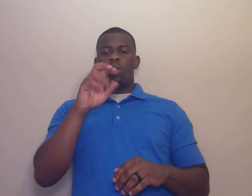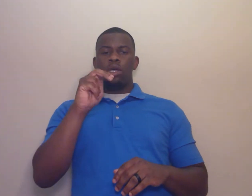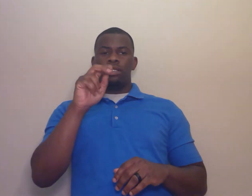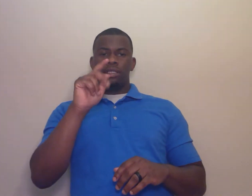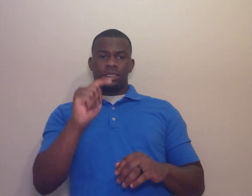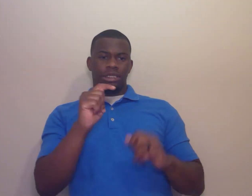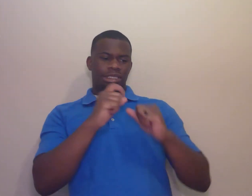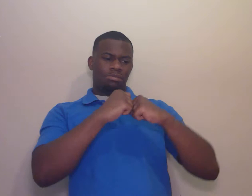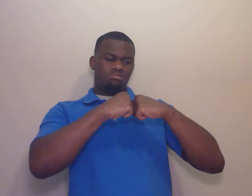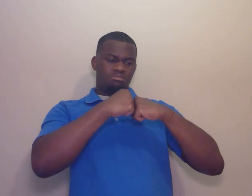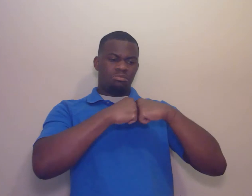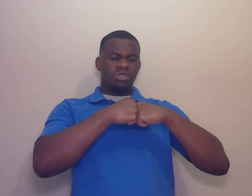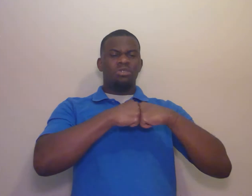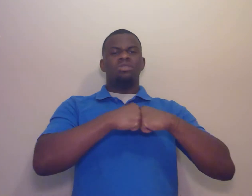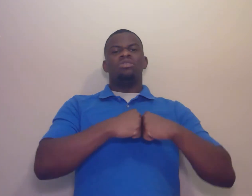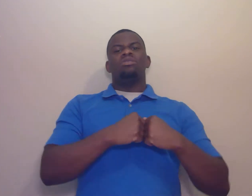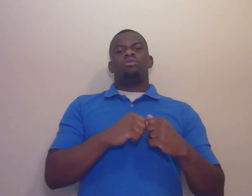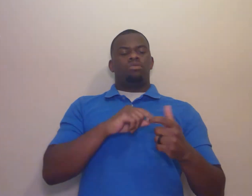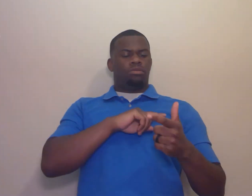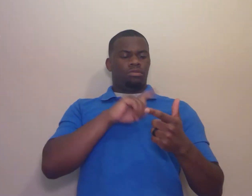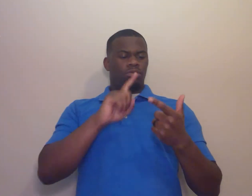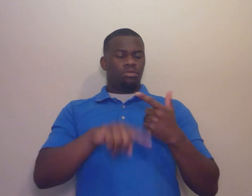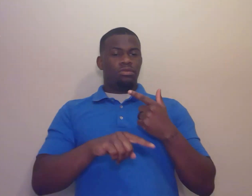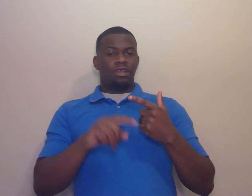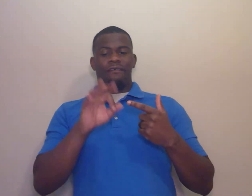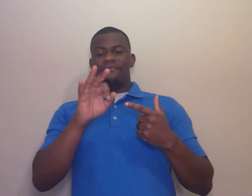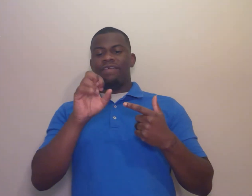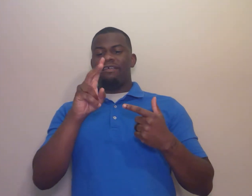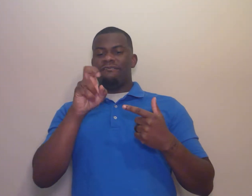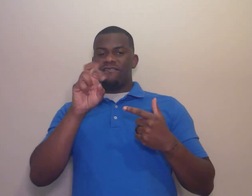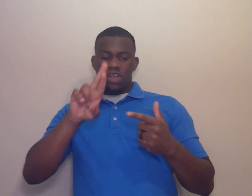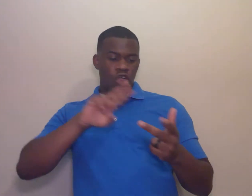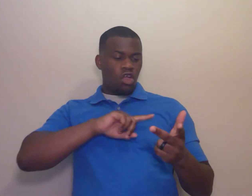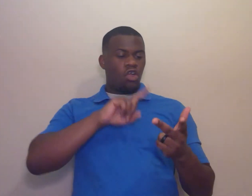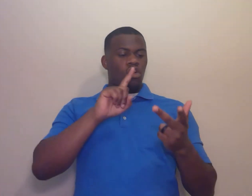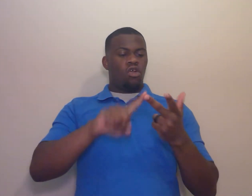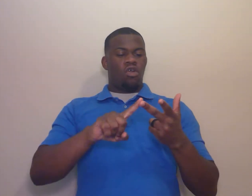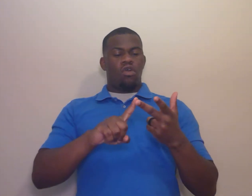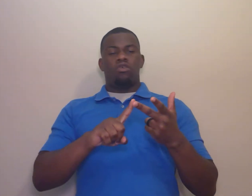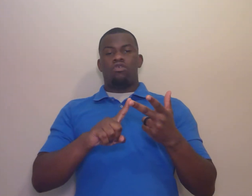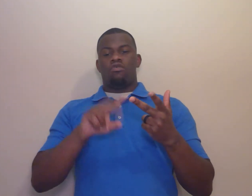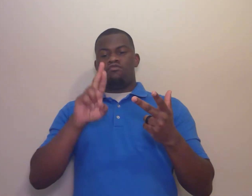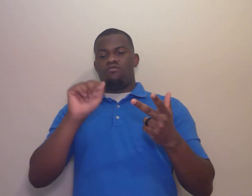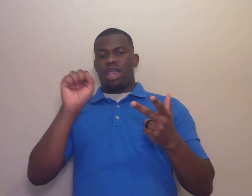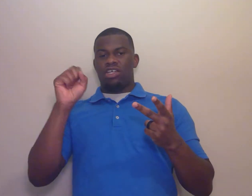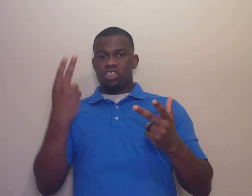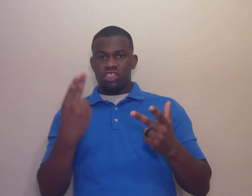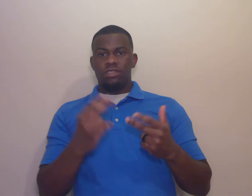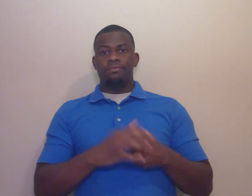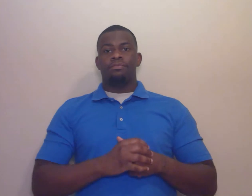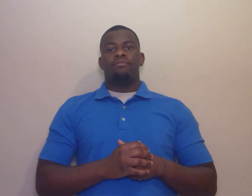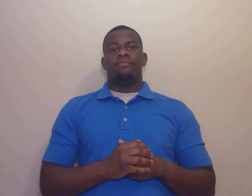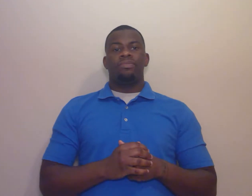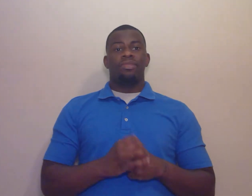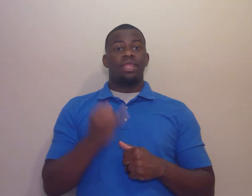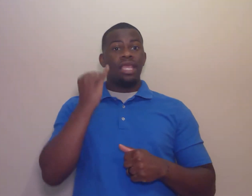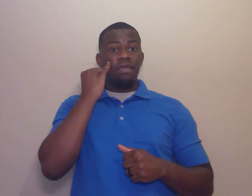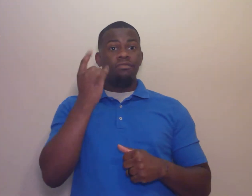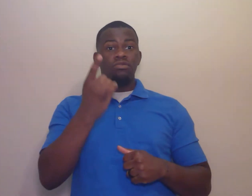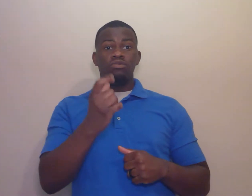Lyme. But if it's left untreated, the infection can spread to other parts of the body, like the heart and the brain, and the effects can